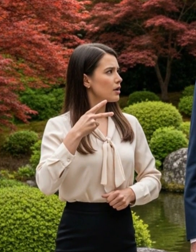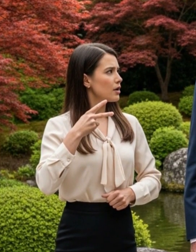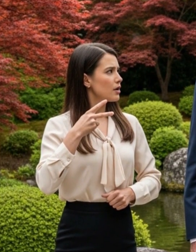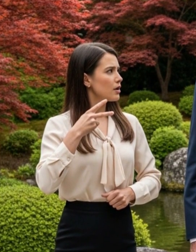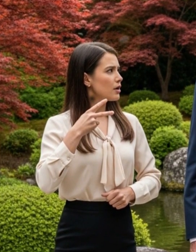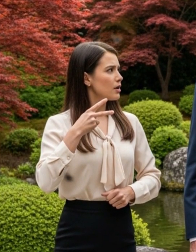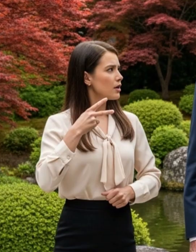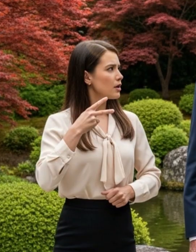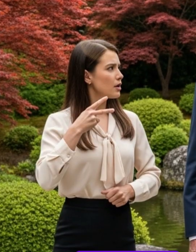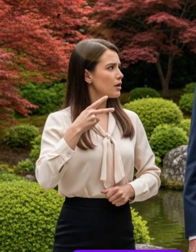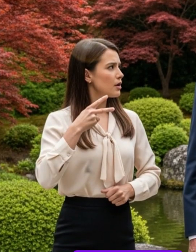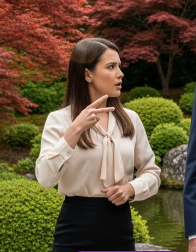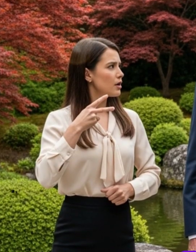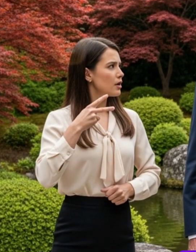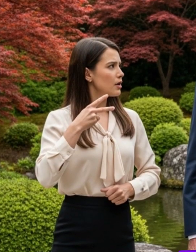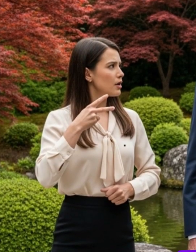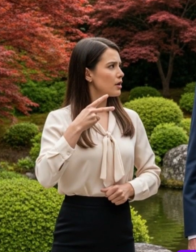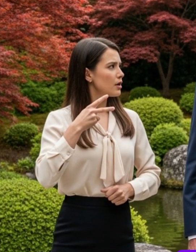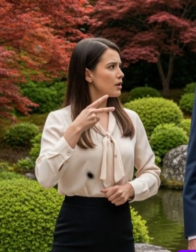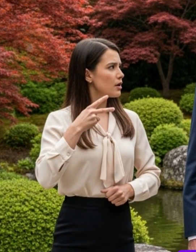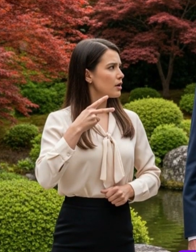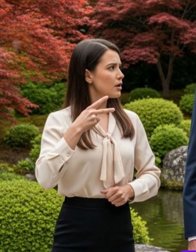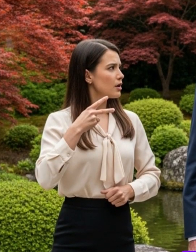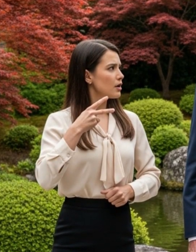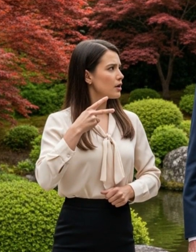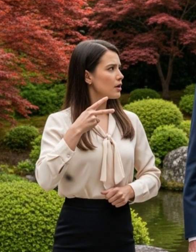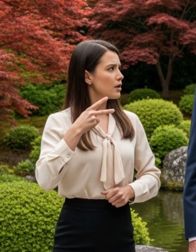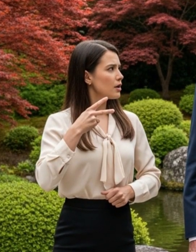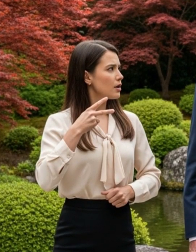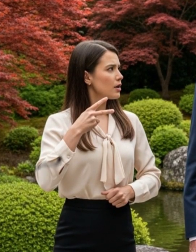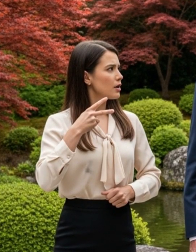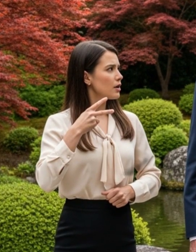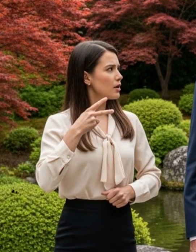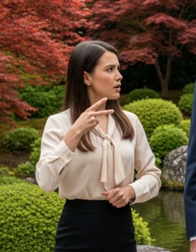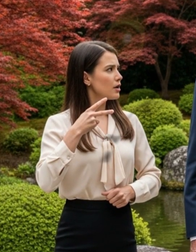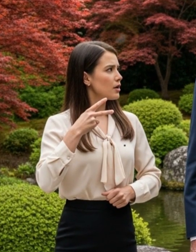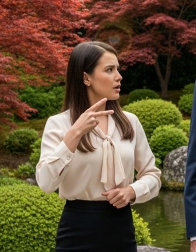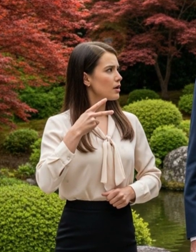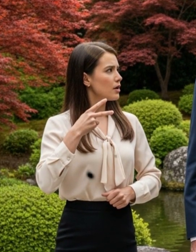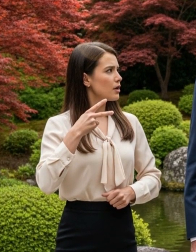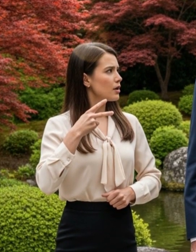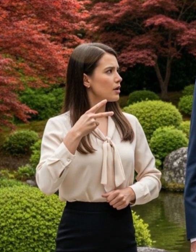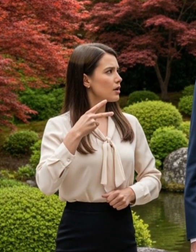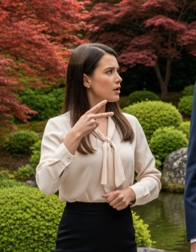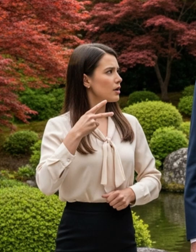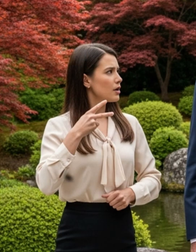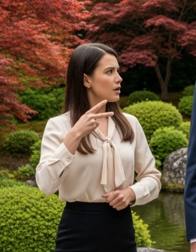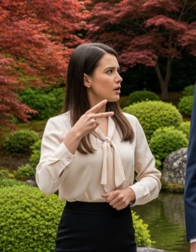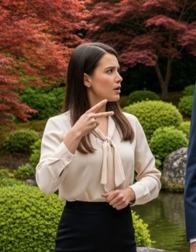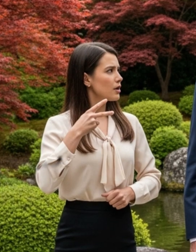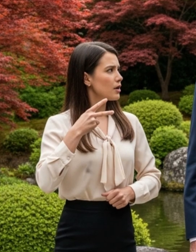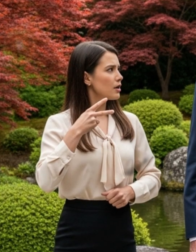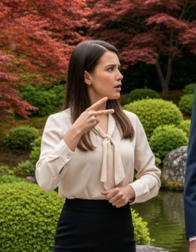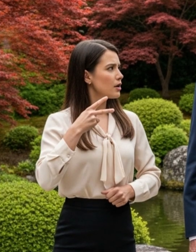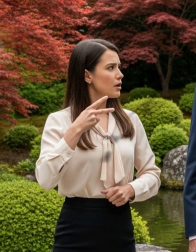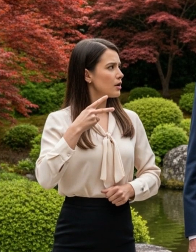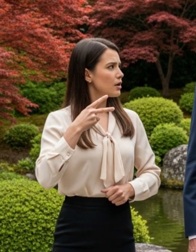solved complex global problems fail so fundamentally to listen to his own son? I'm